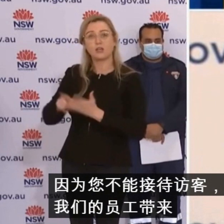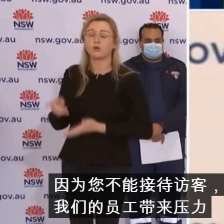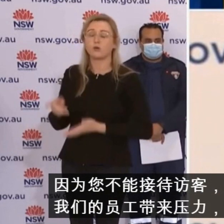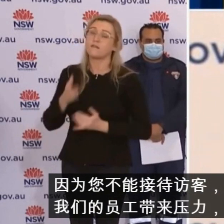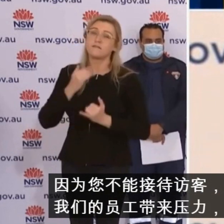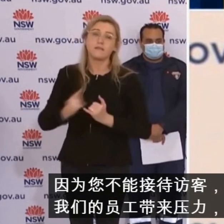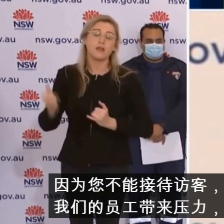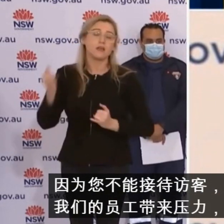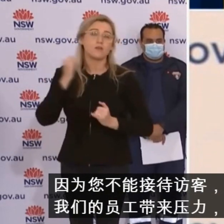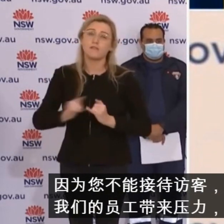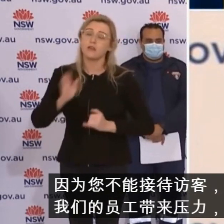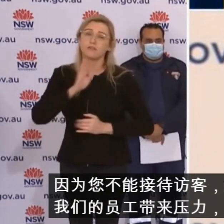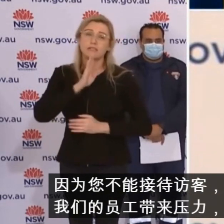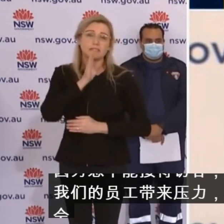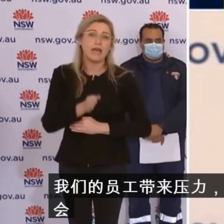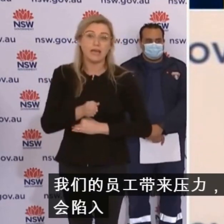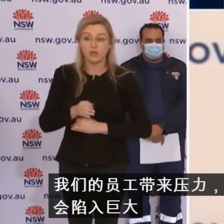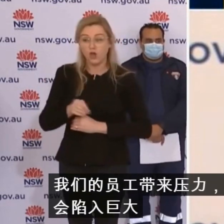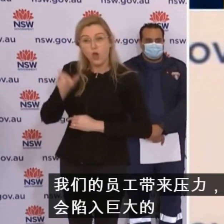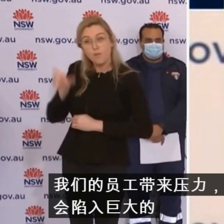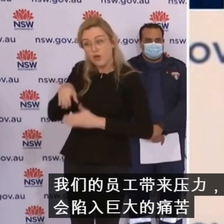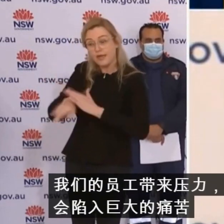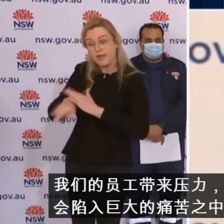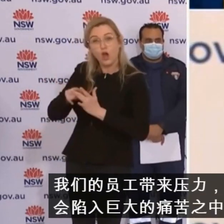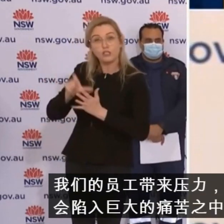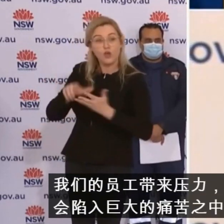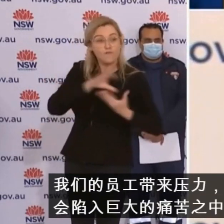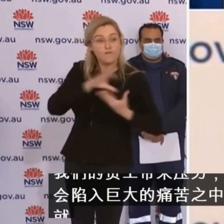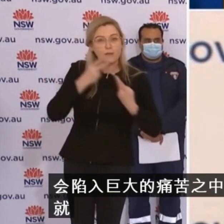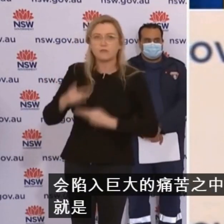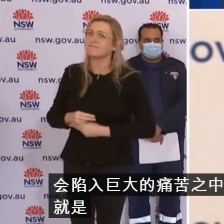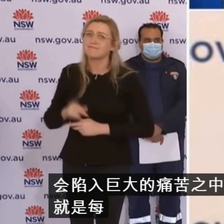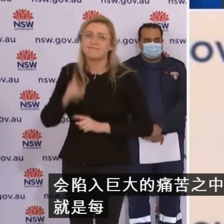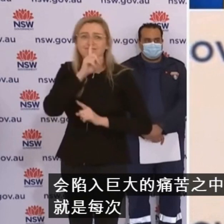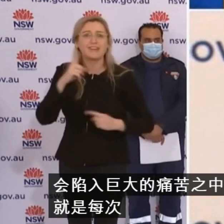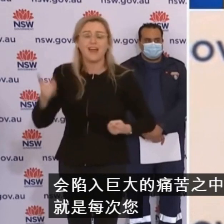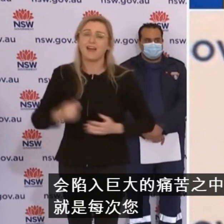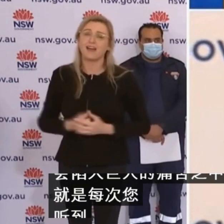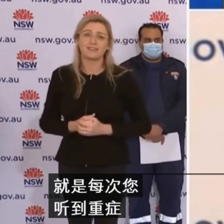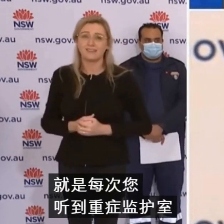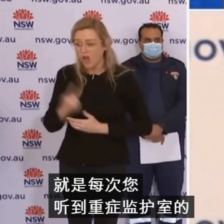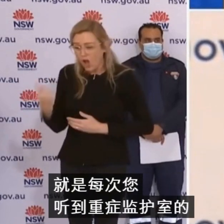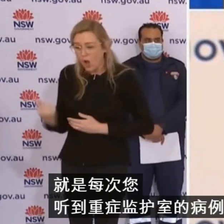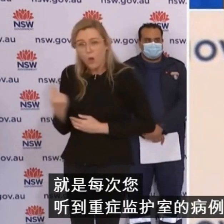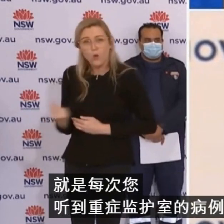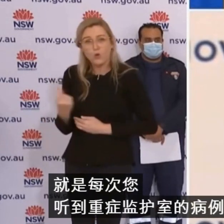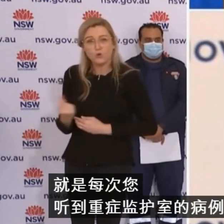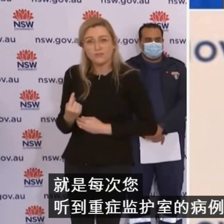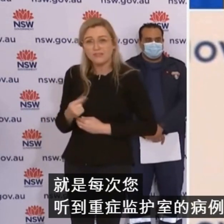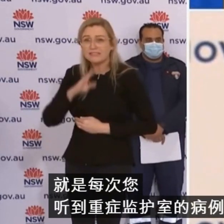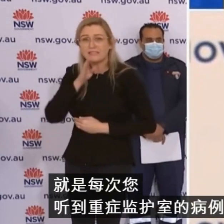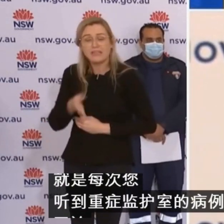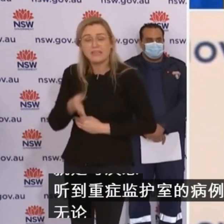on our staff. The families would be in enormous distress, and that's what breaks my heart. Every time you hear about a case in intensive